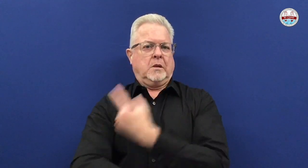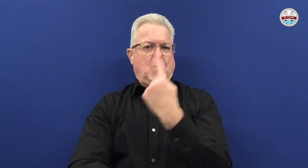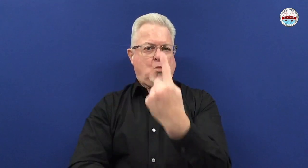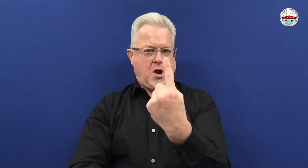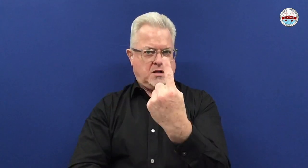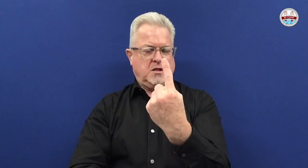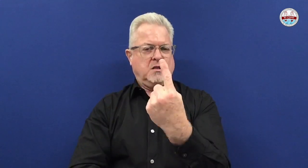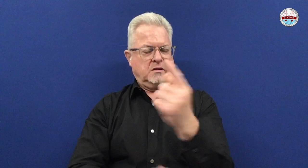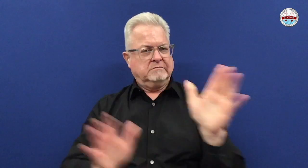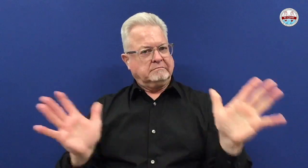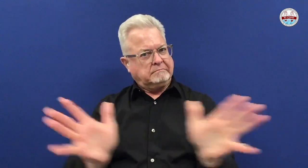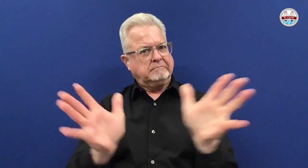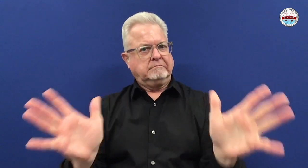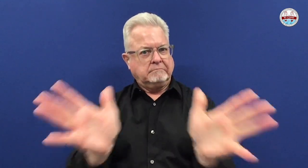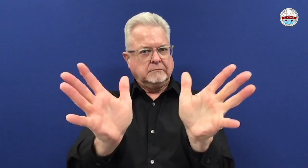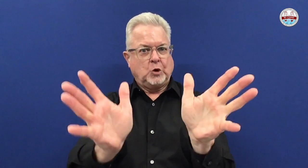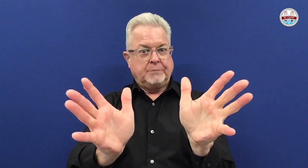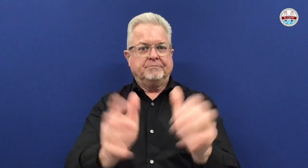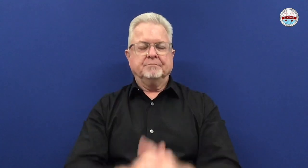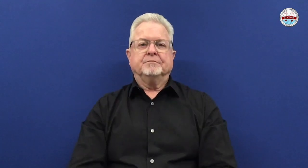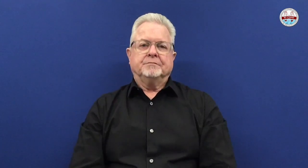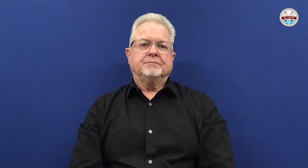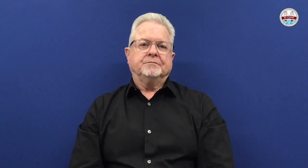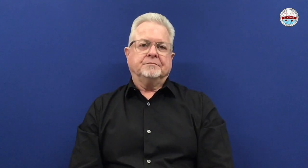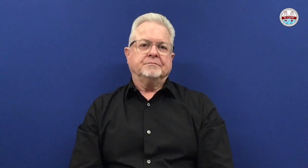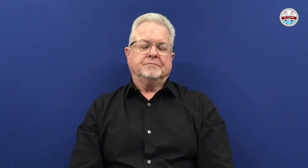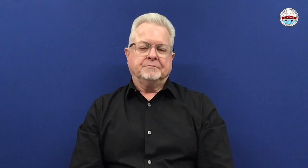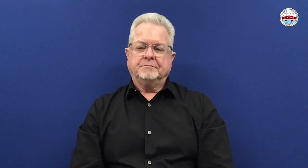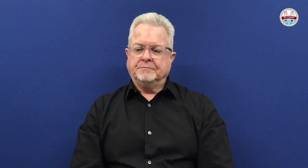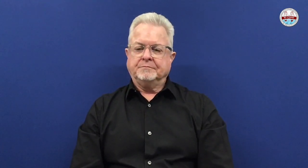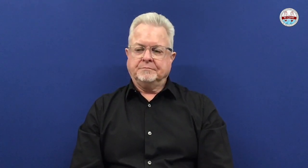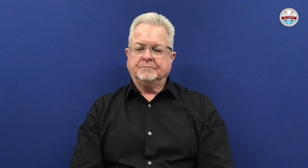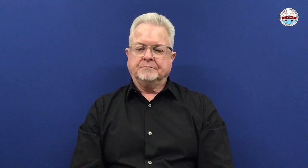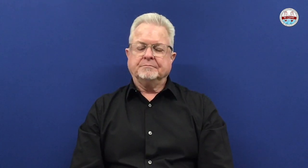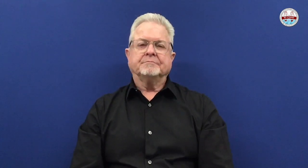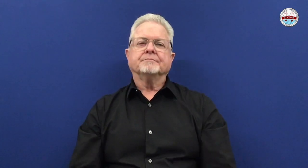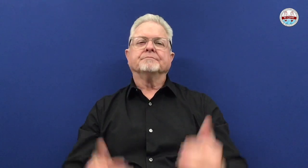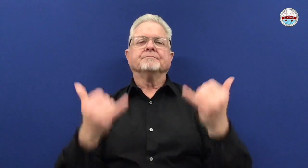one. We strongly encourage that.